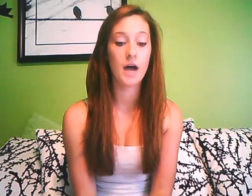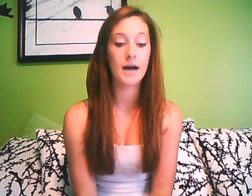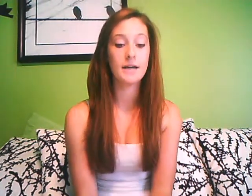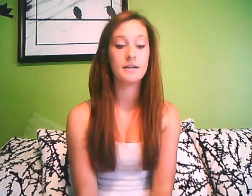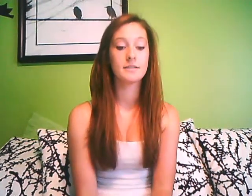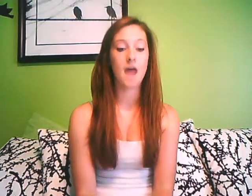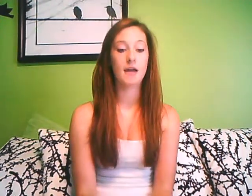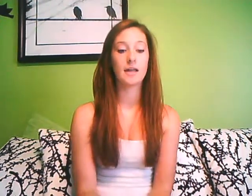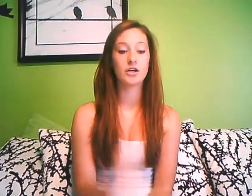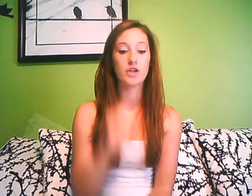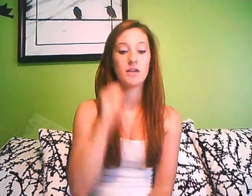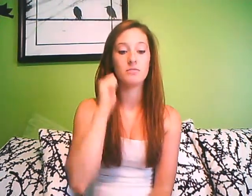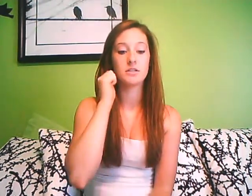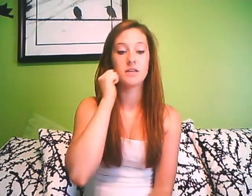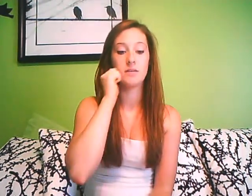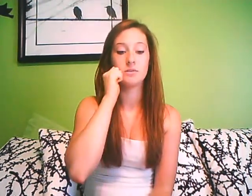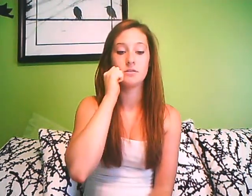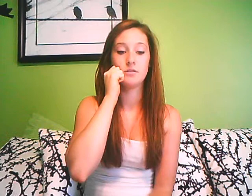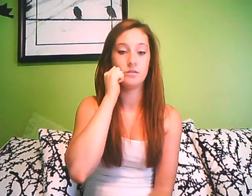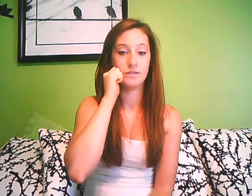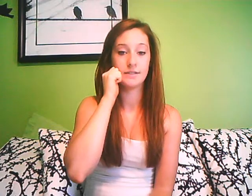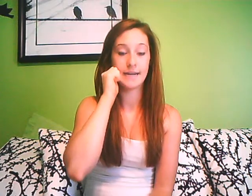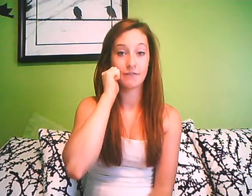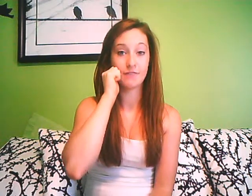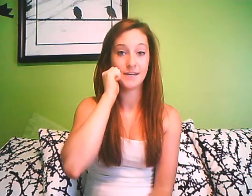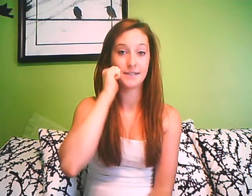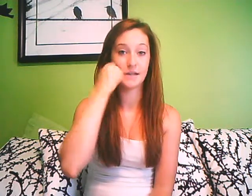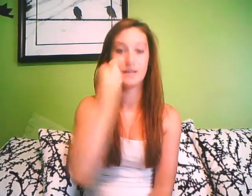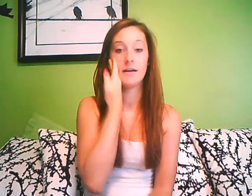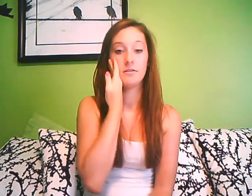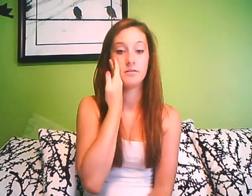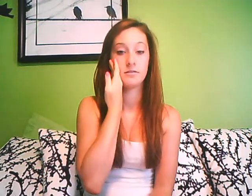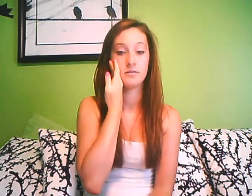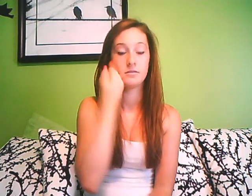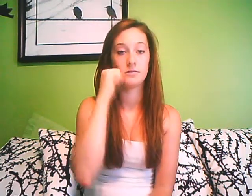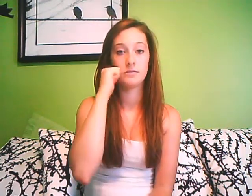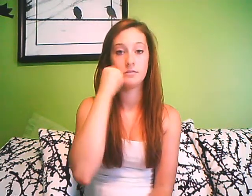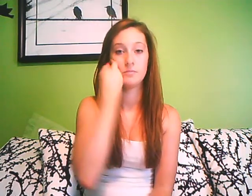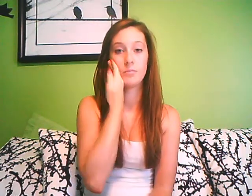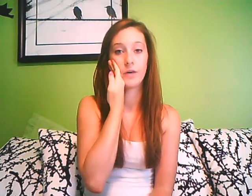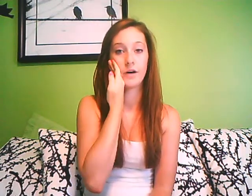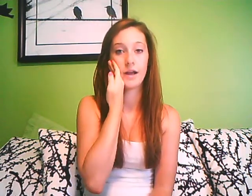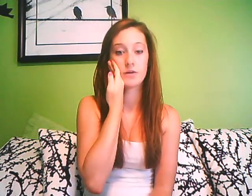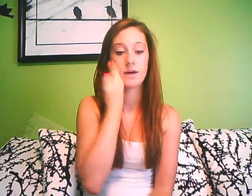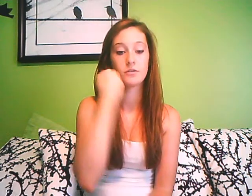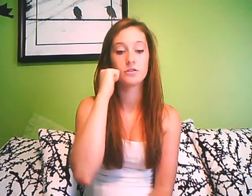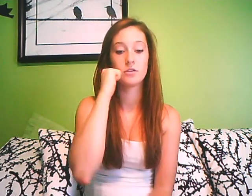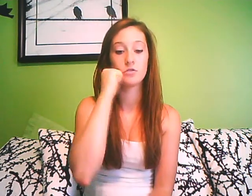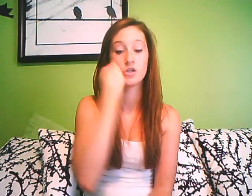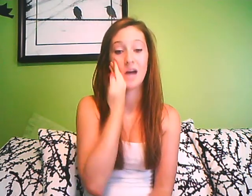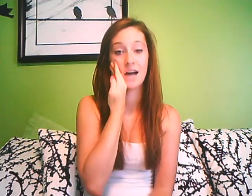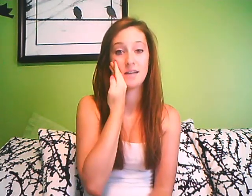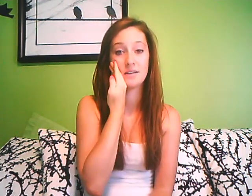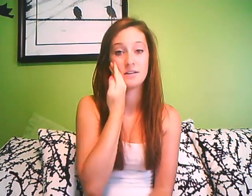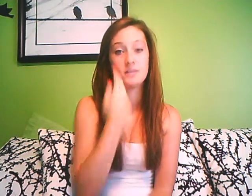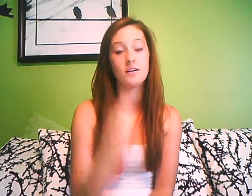Shy is kind of like ashamed, except you take a fist and then bring your hand around. So shy also